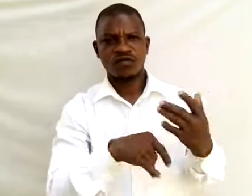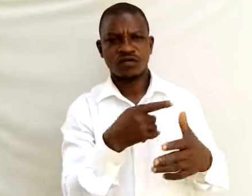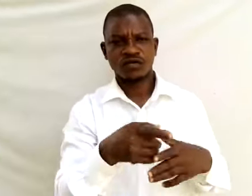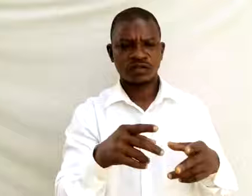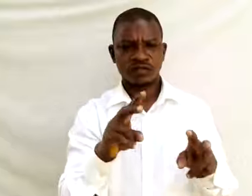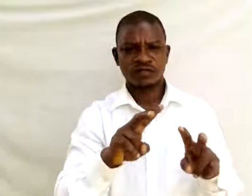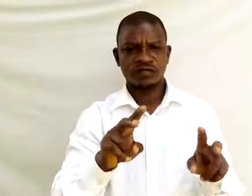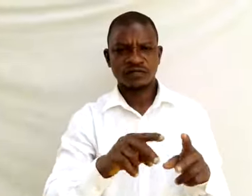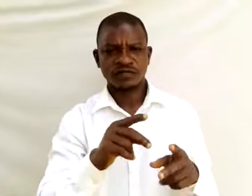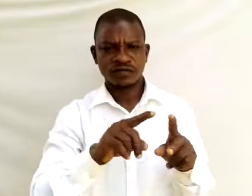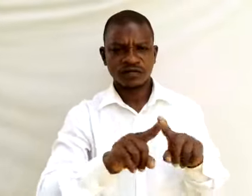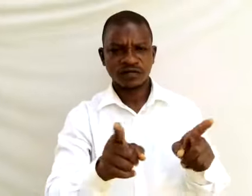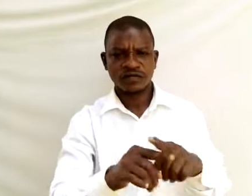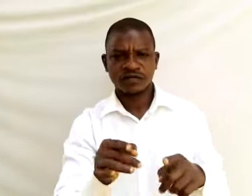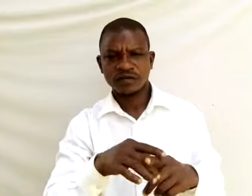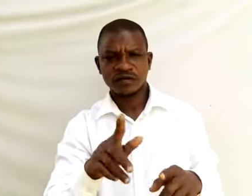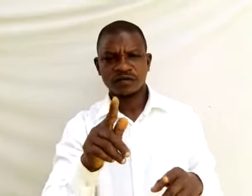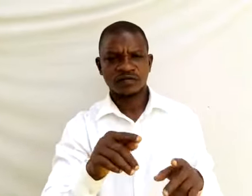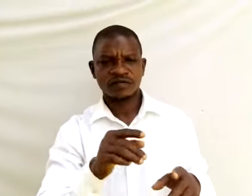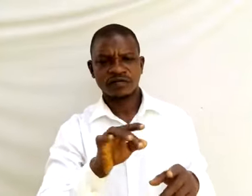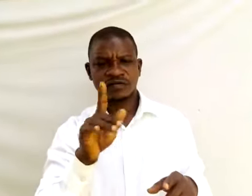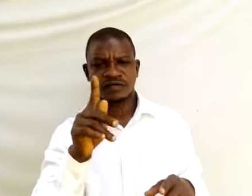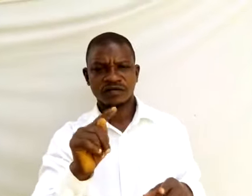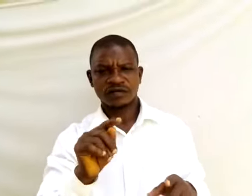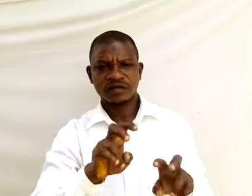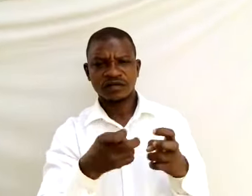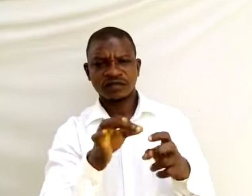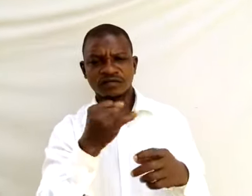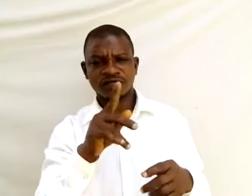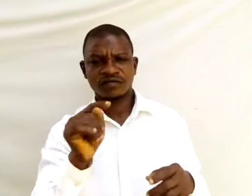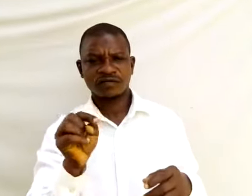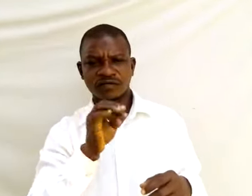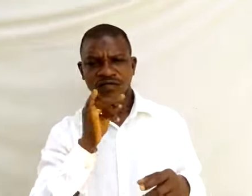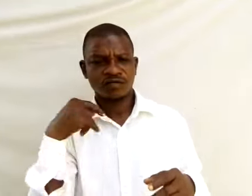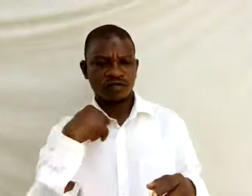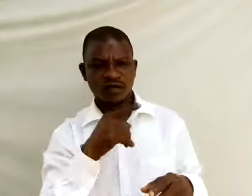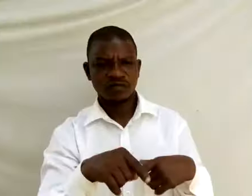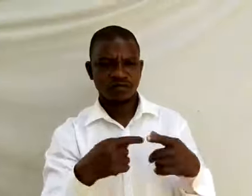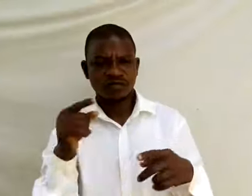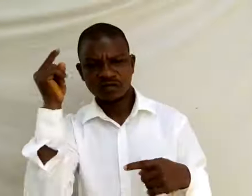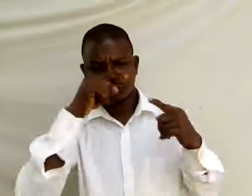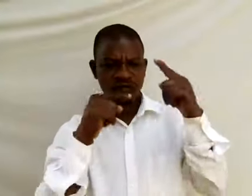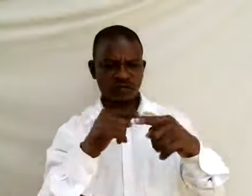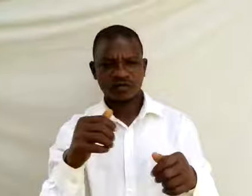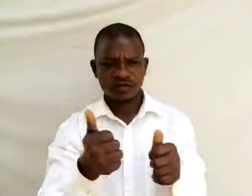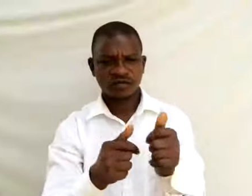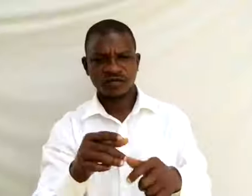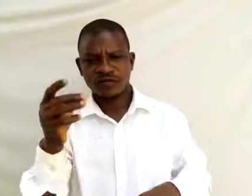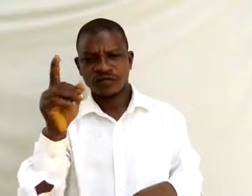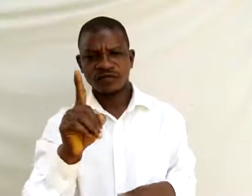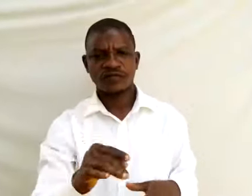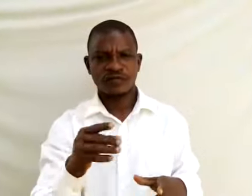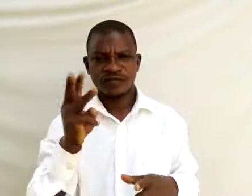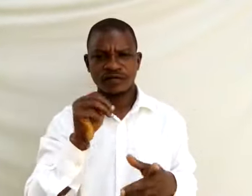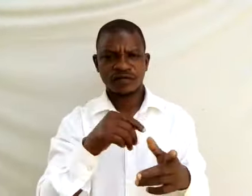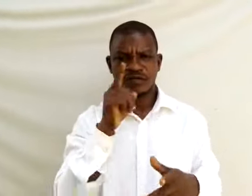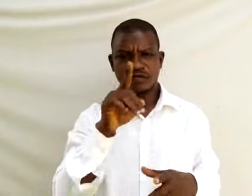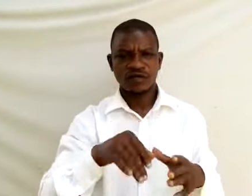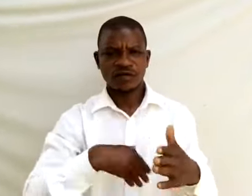various types of tenses I mentioned earlier. That means we are going to consider each of them one after the other. Students, don't go